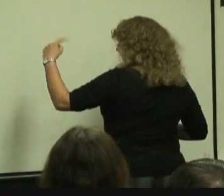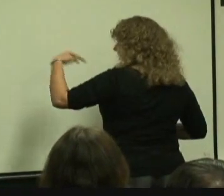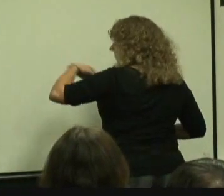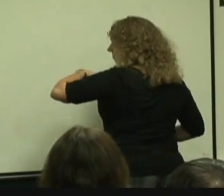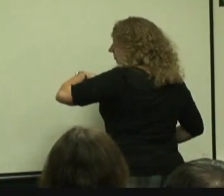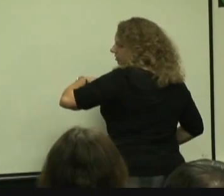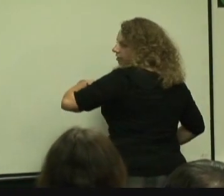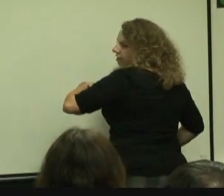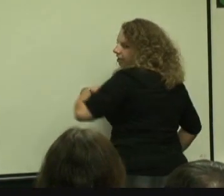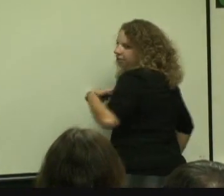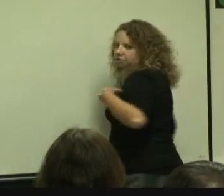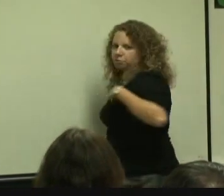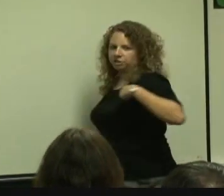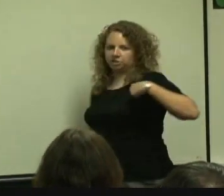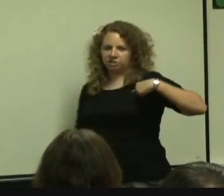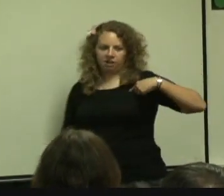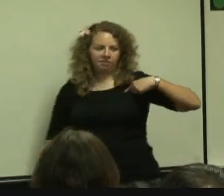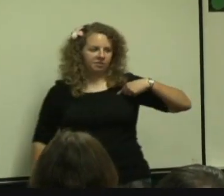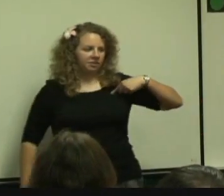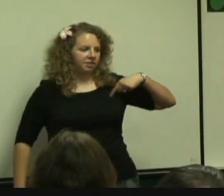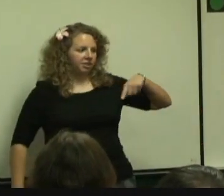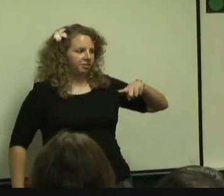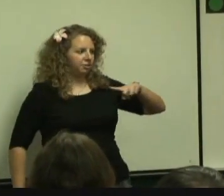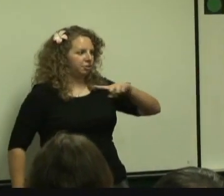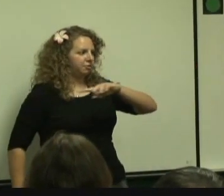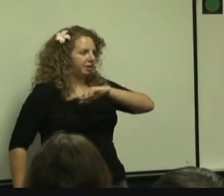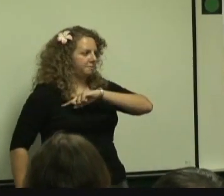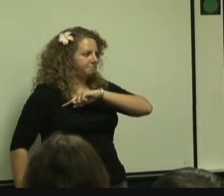side, then you point to yourself, and you go over here.